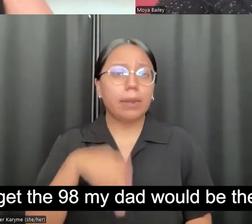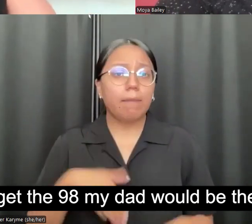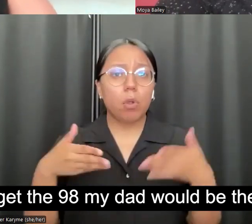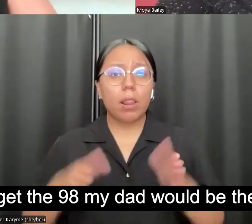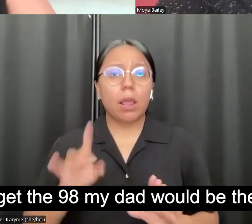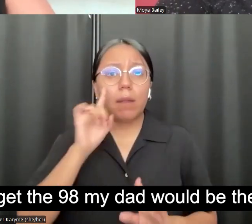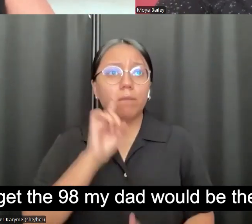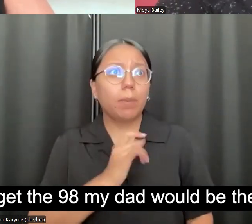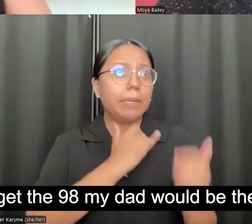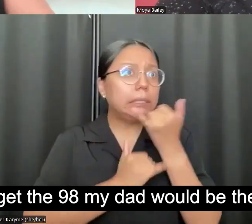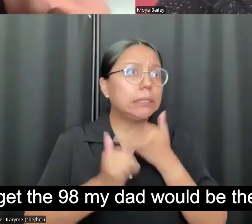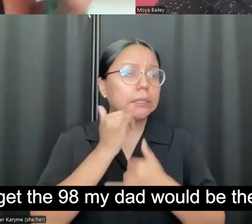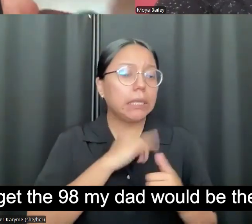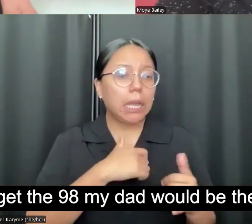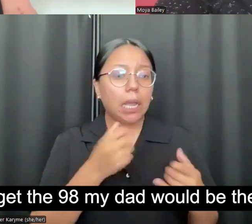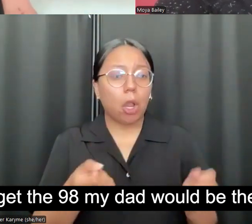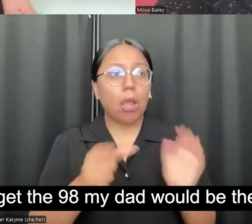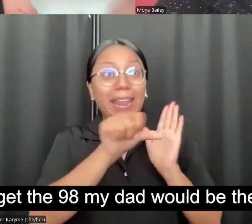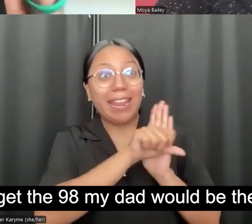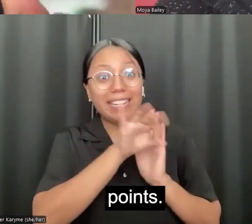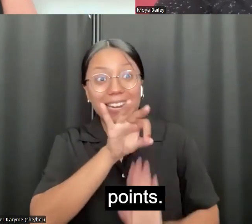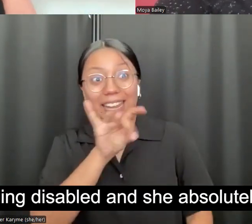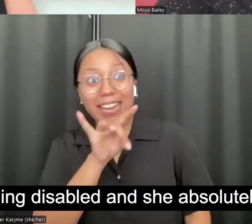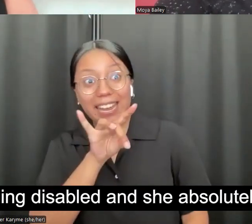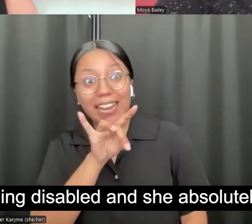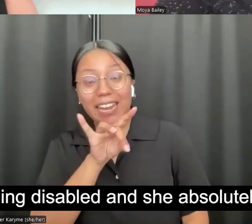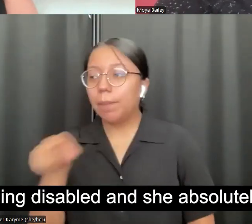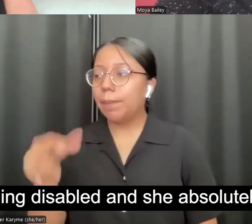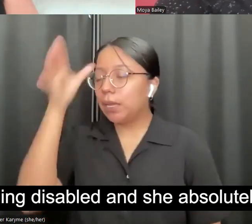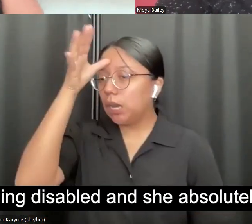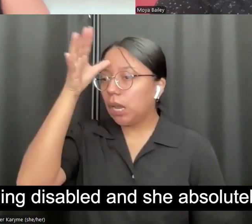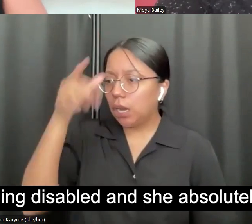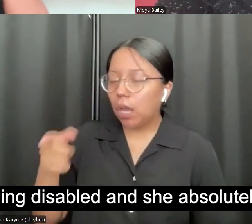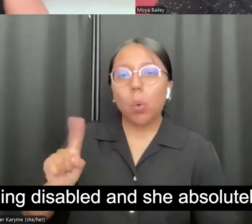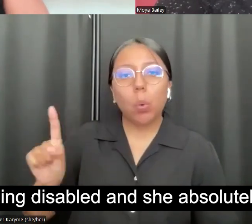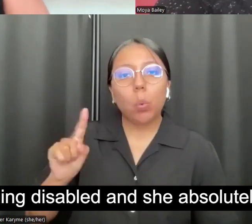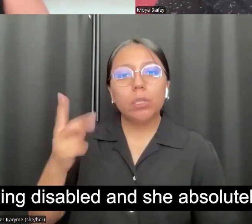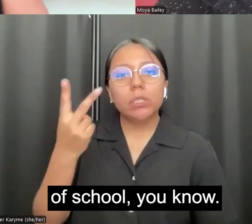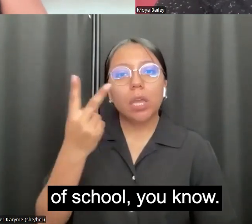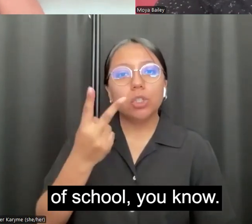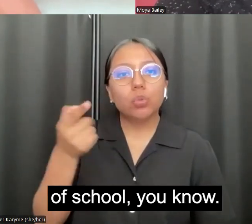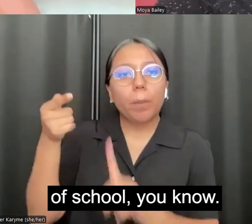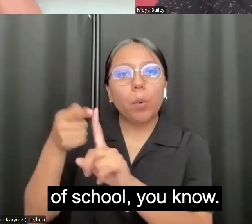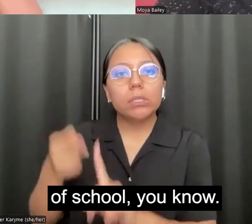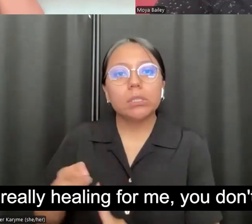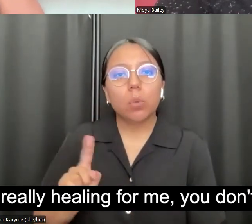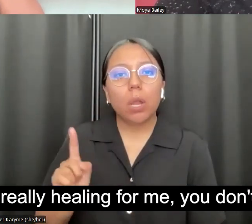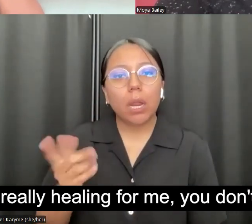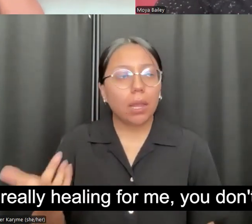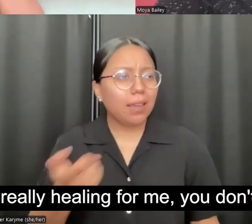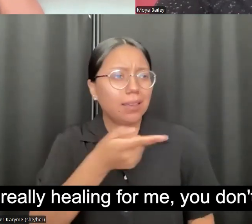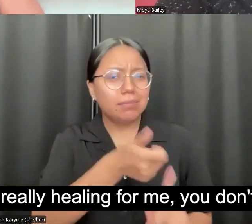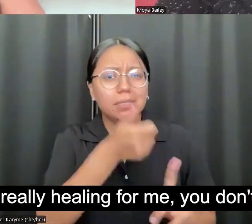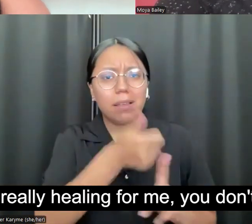dad would be like, where's the other 2 points? Despite the fact that he's learning disabled and he absolutely flunked out of school. Um, you know,